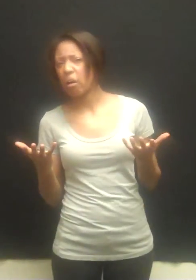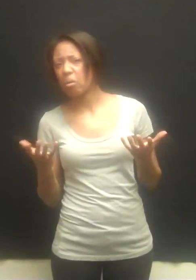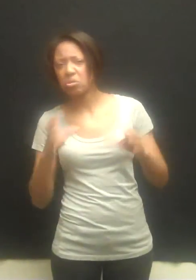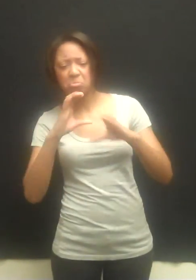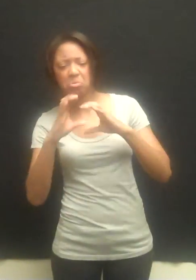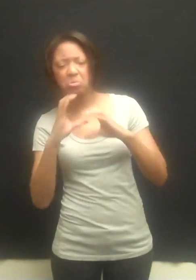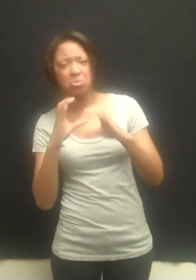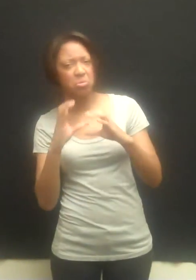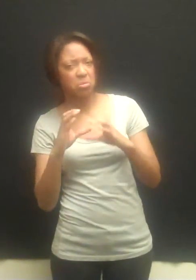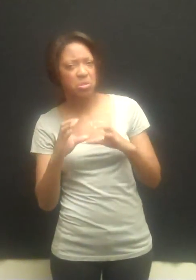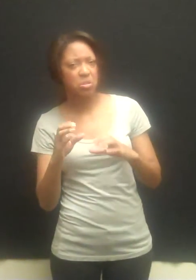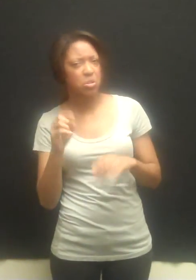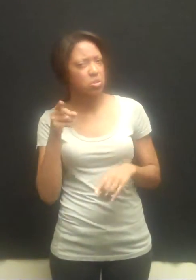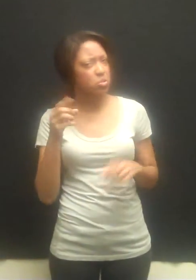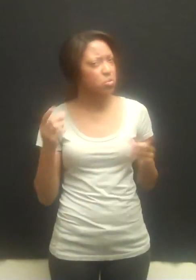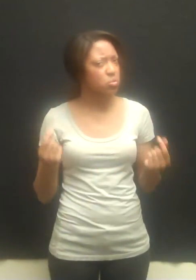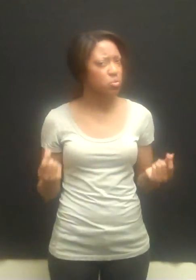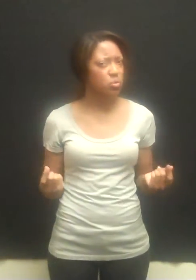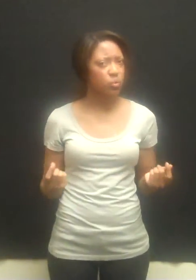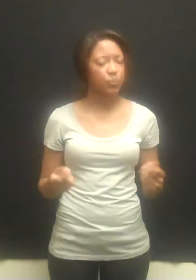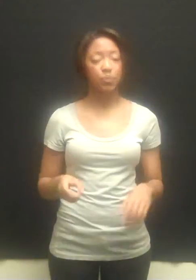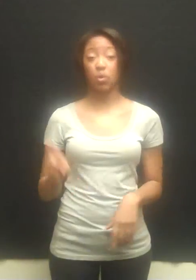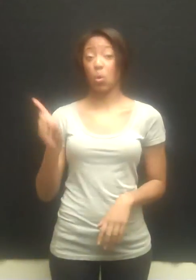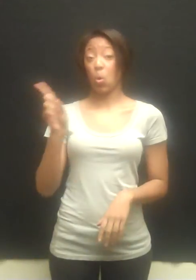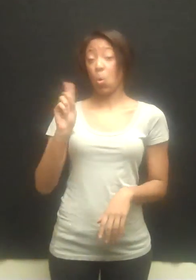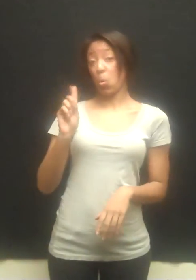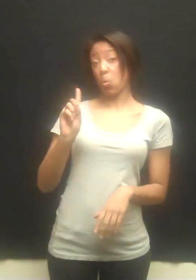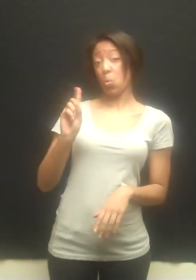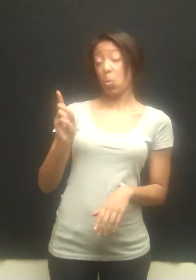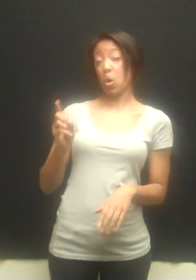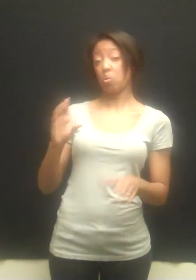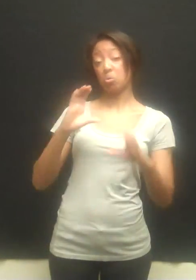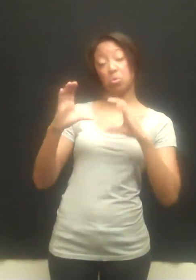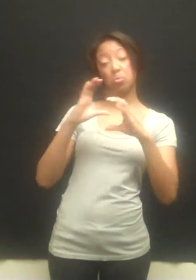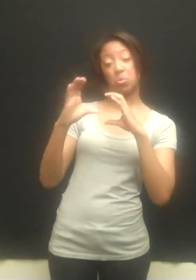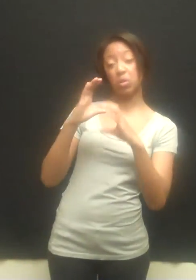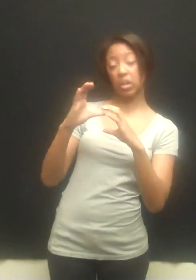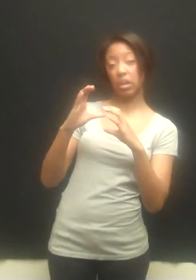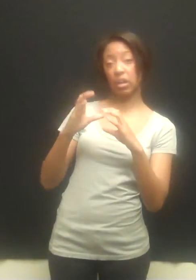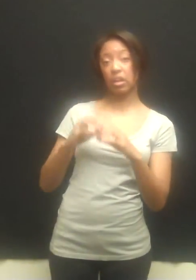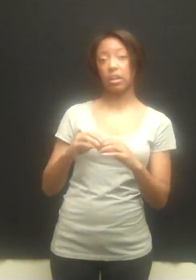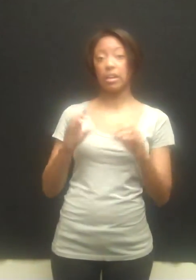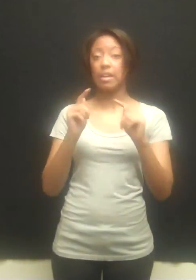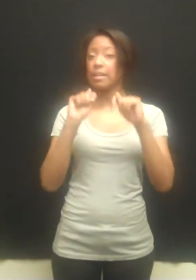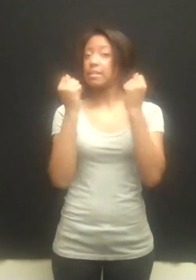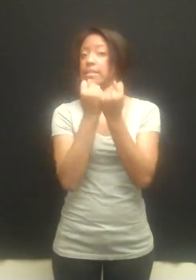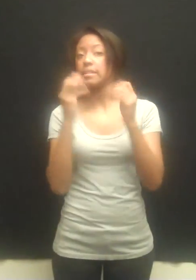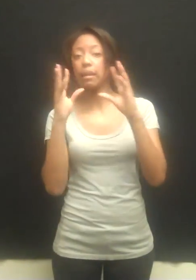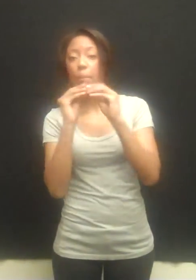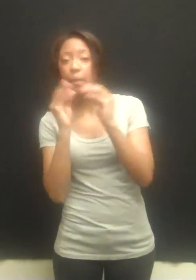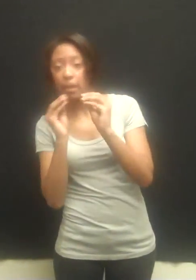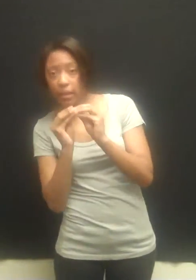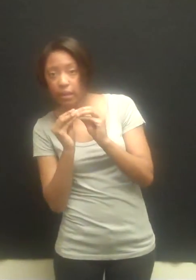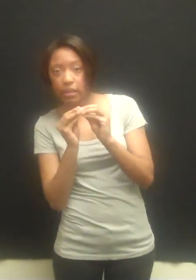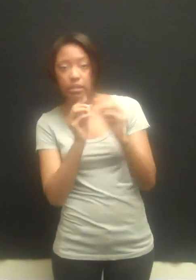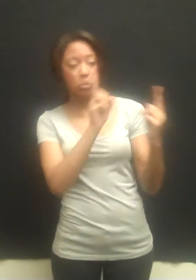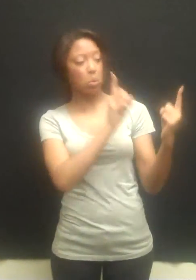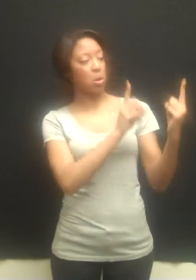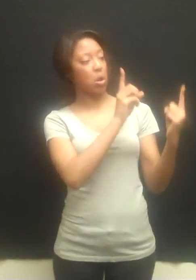Where will the communication happen? Will there be team meetings, one-on-one, emails, telephone conversations? Those type